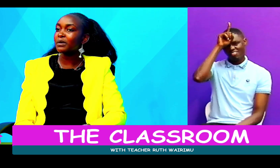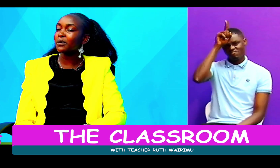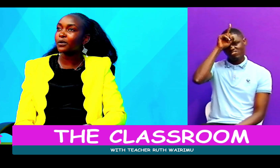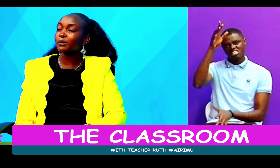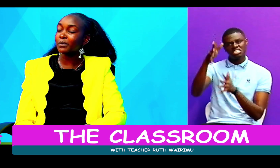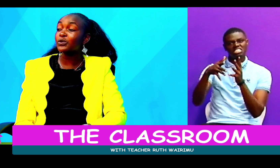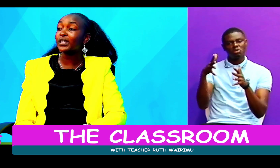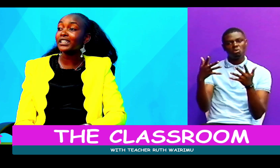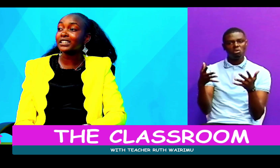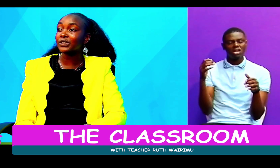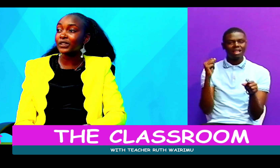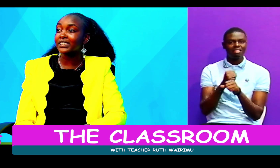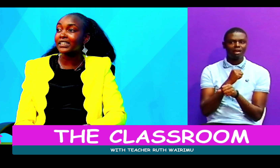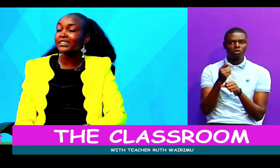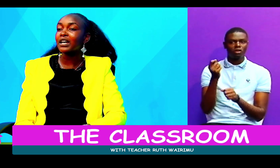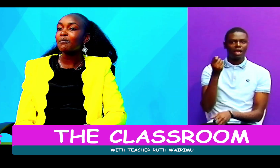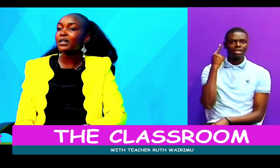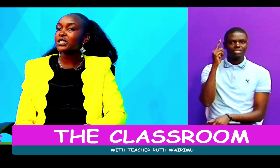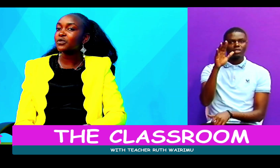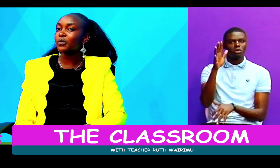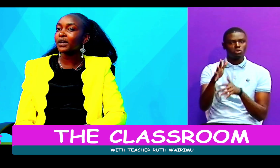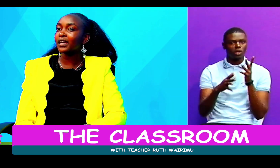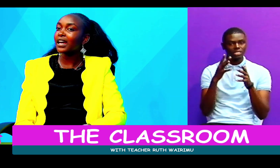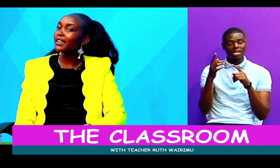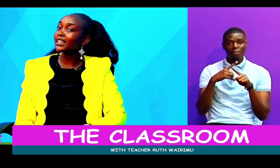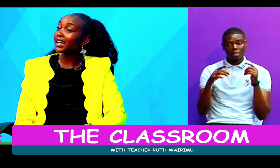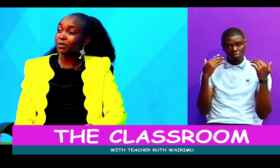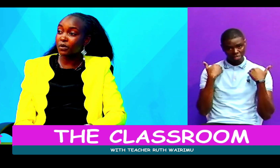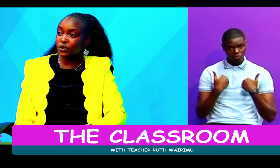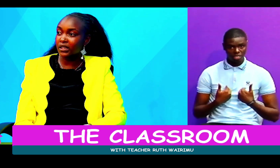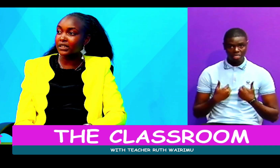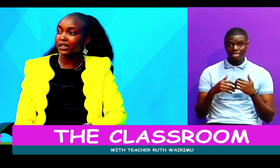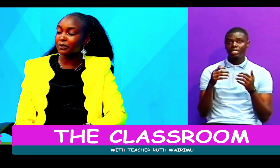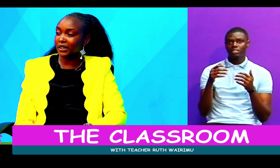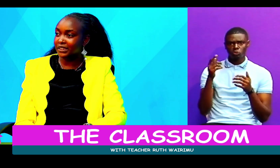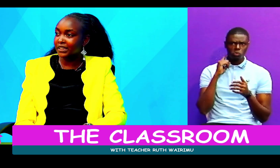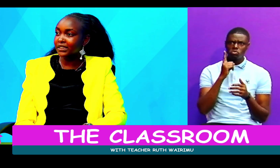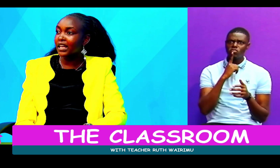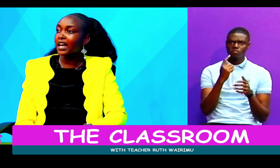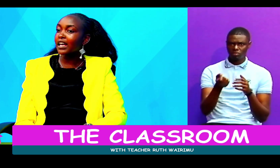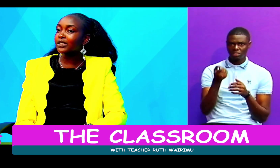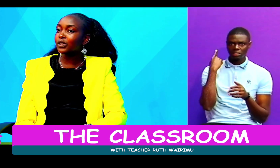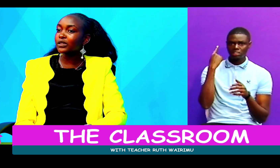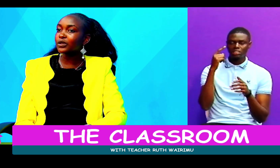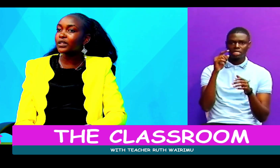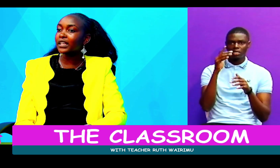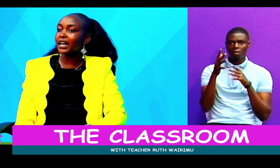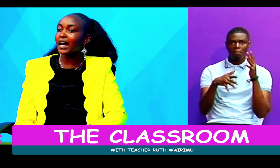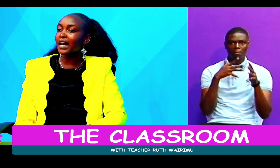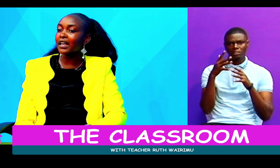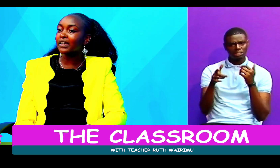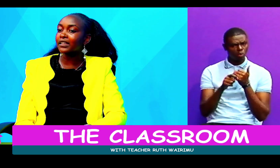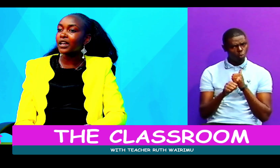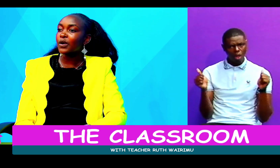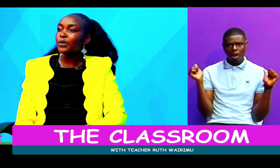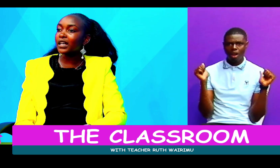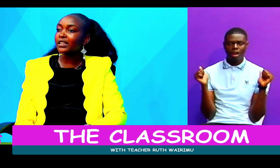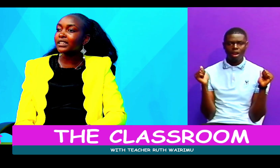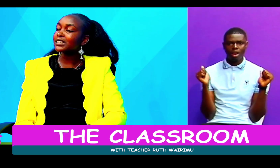cannot be able to understand your signs. But as for me, they can be able to understand my signs, and also we